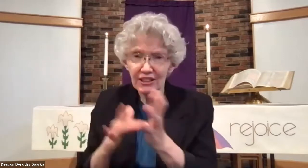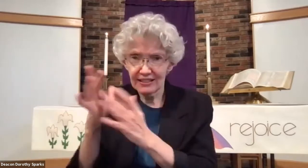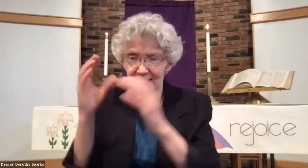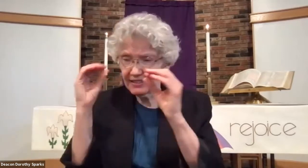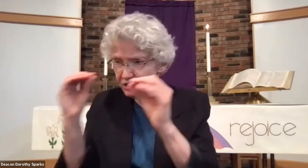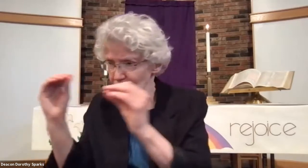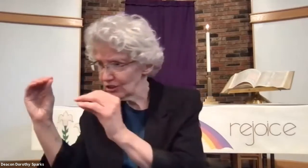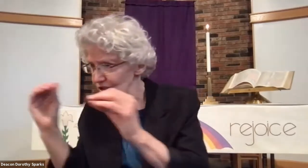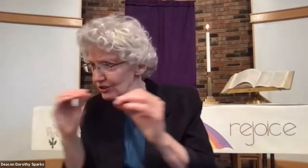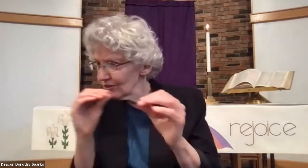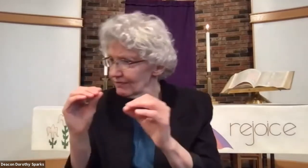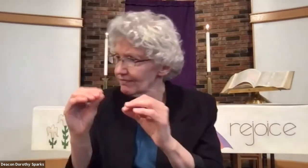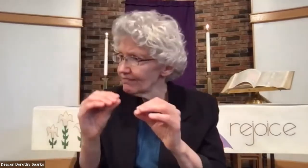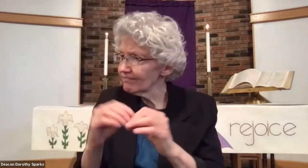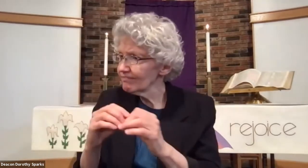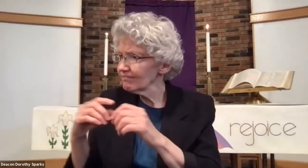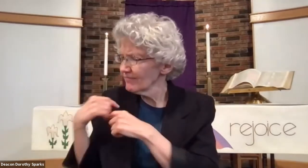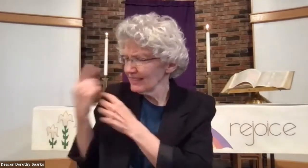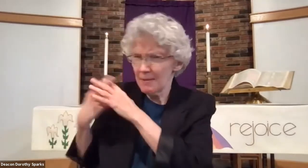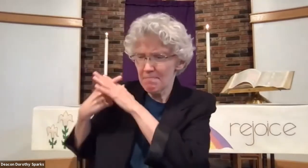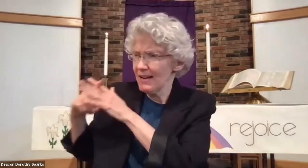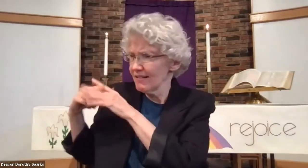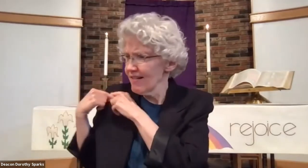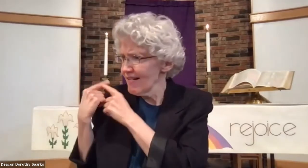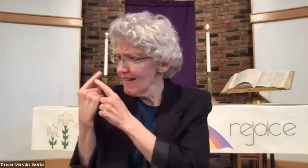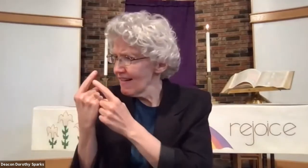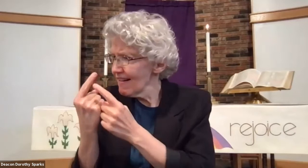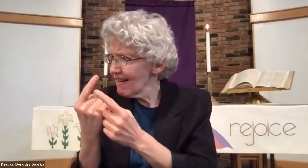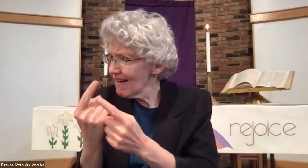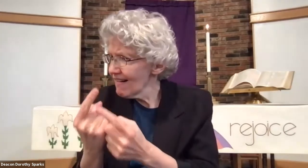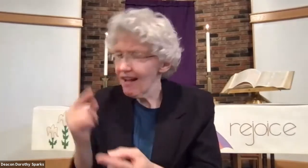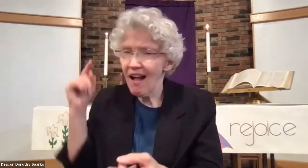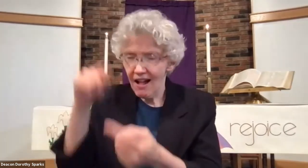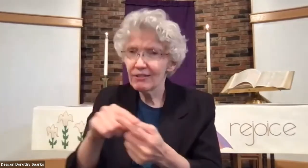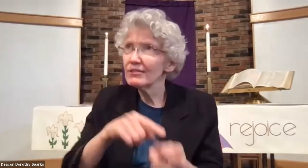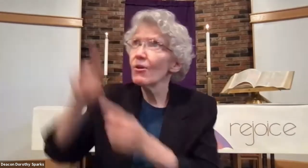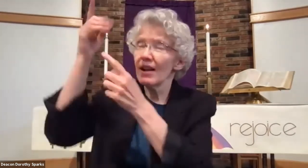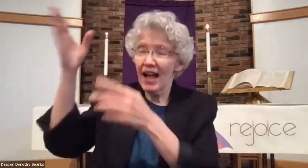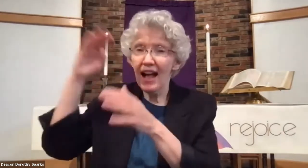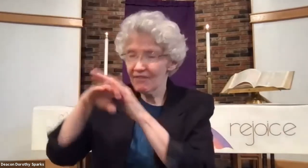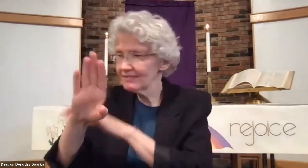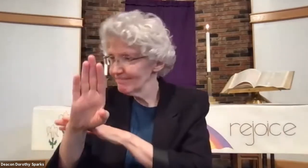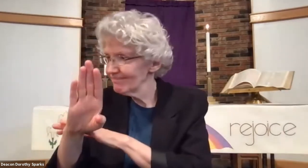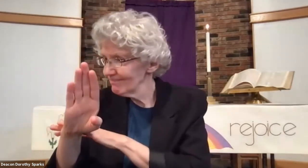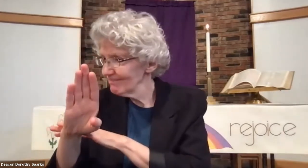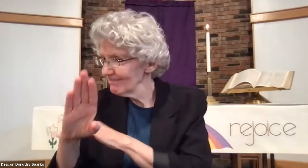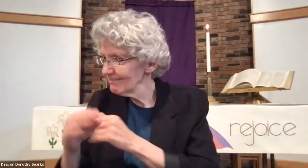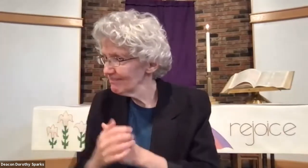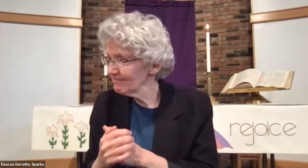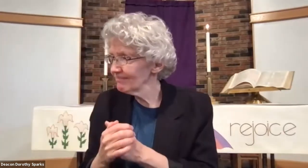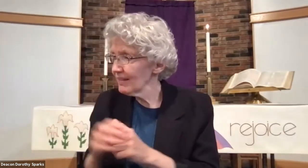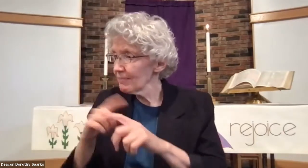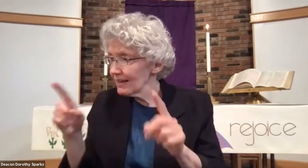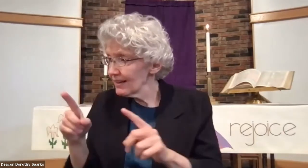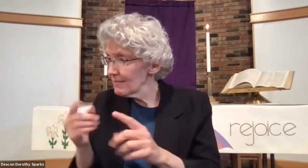about everything Jesus did and taught from the beginning until the day he